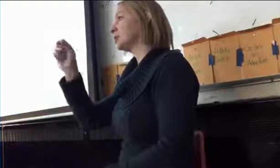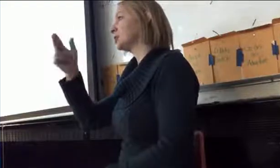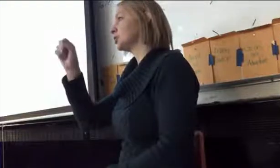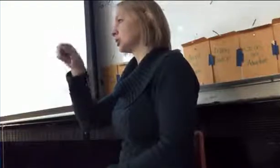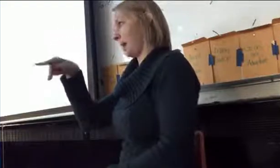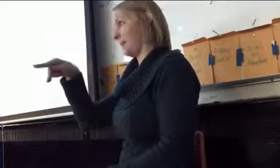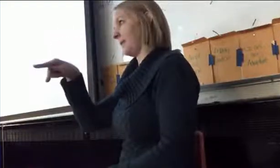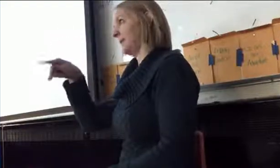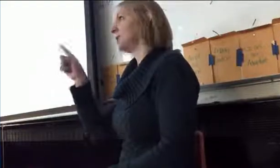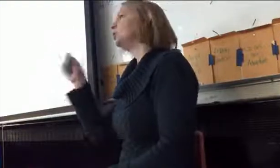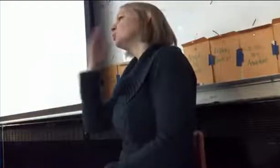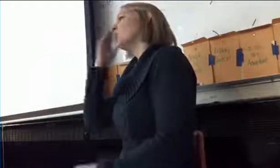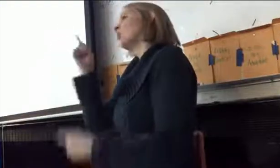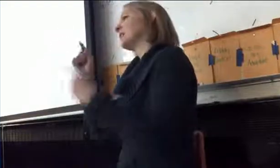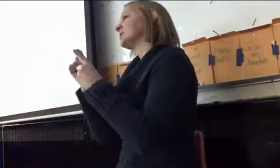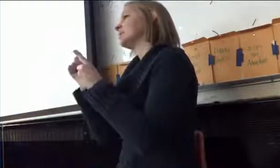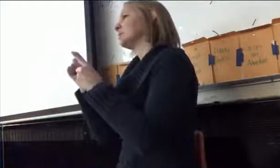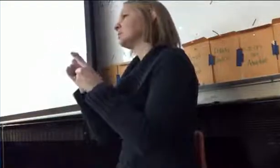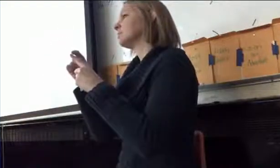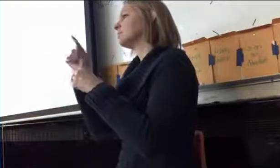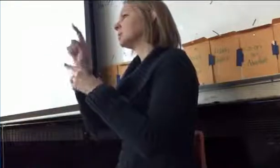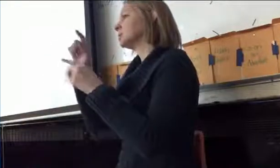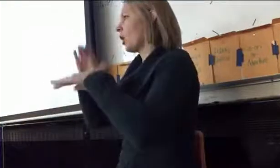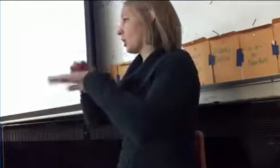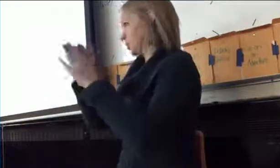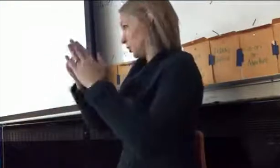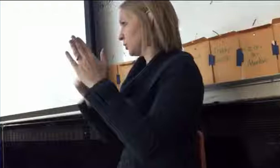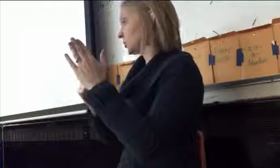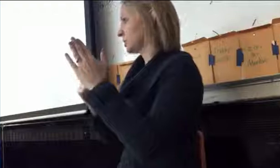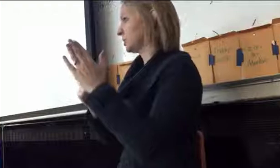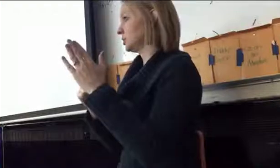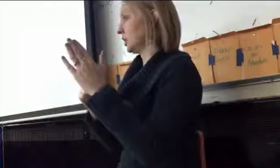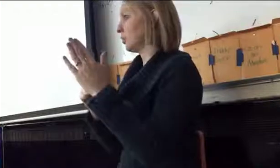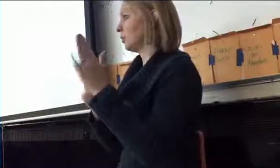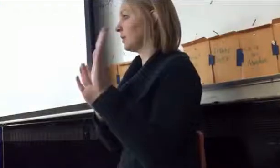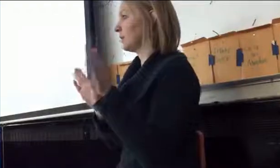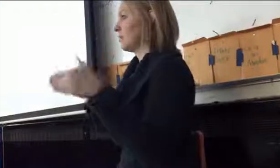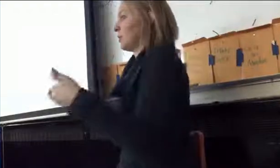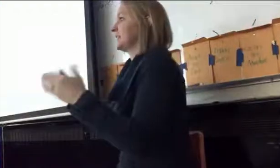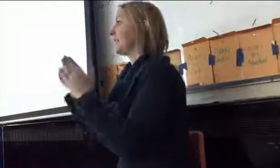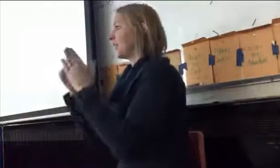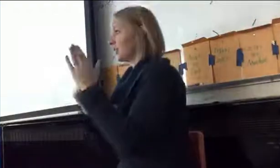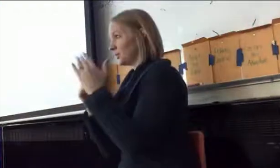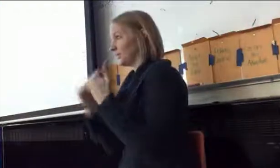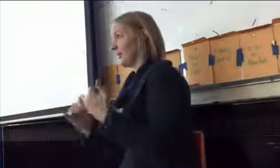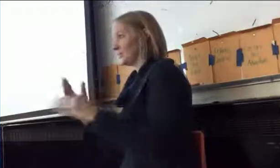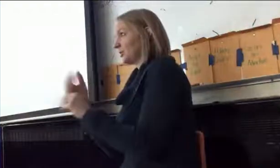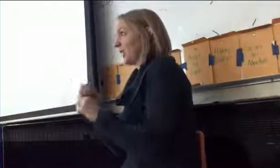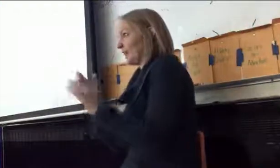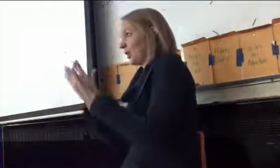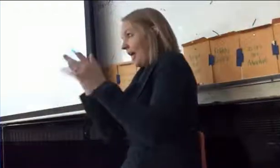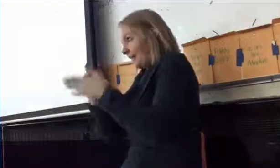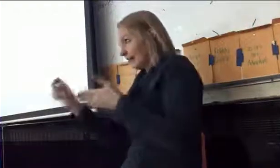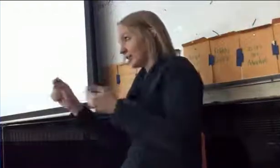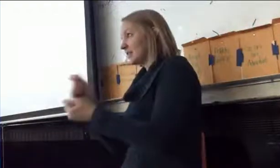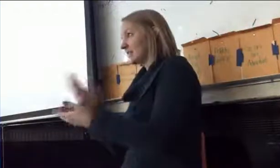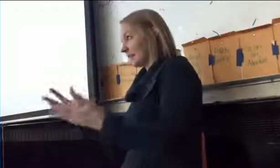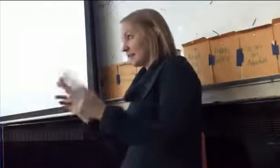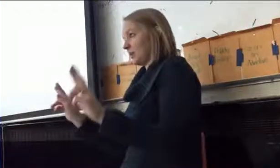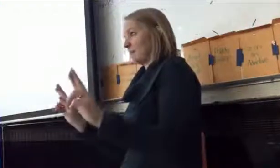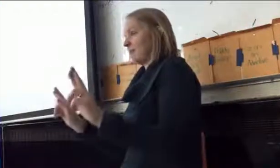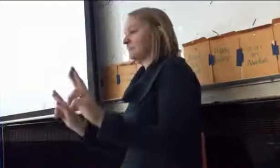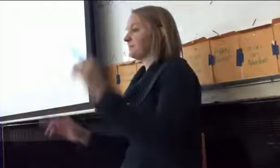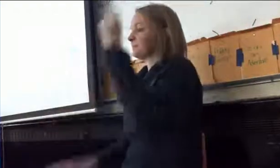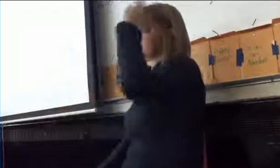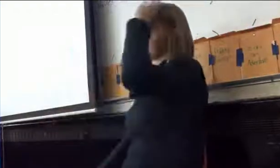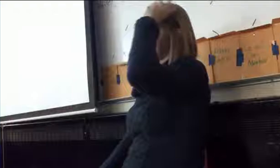term. This is, by the way, on your notes. So we're on to our notes, getting your highlighters and all your fancy stuff. Okay?